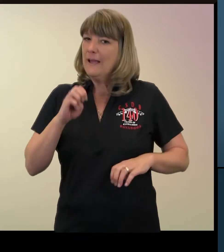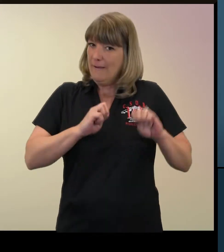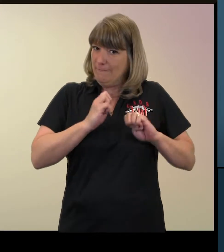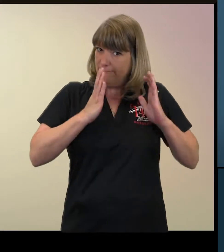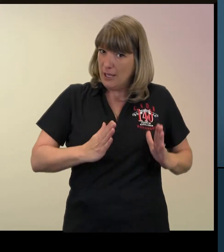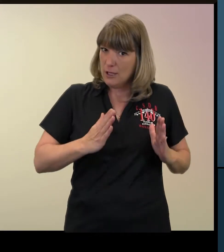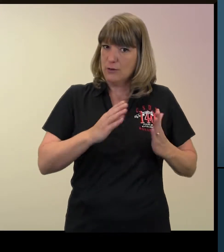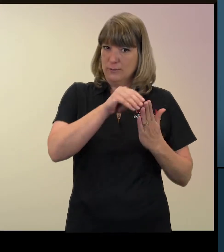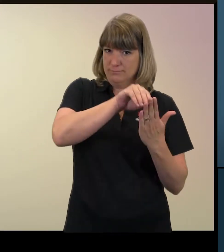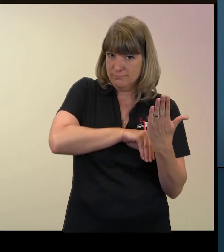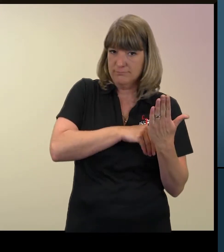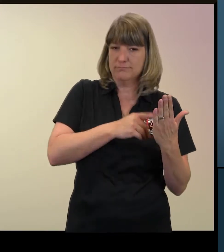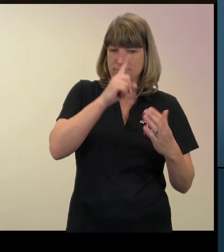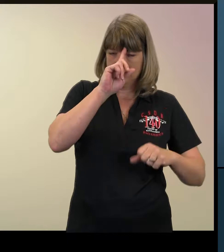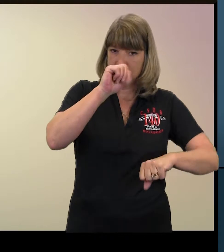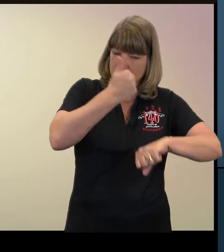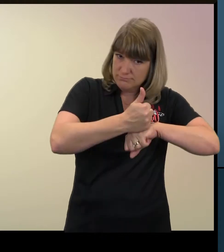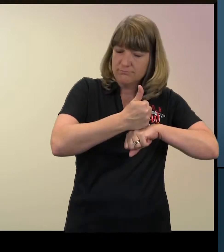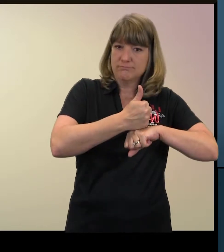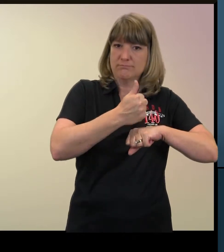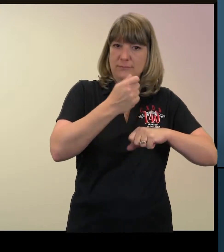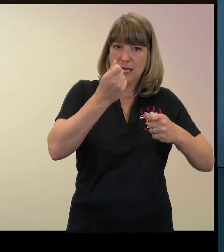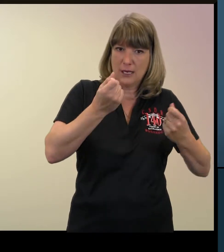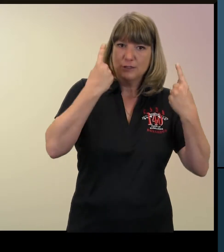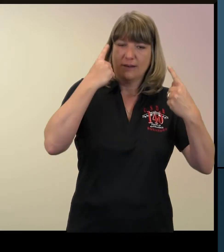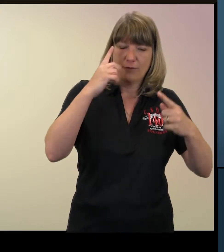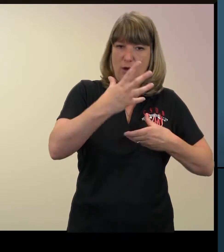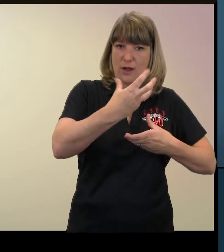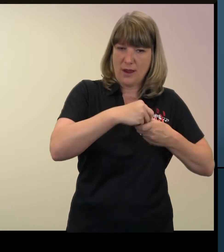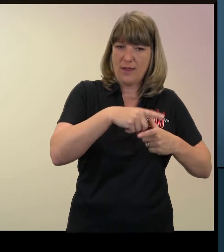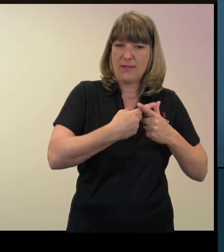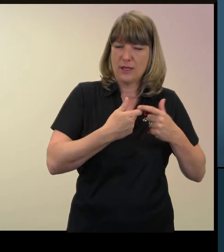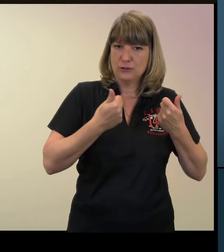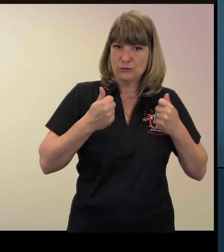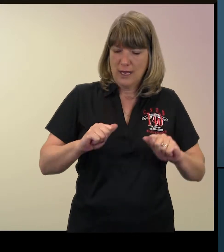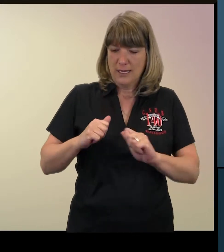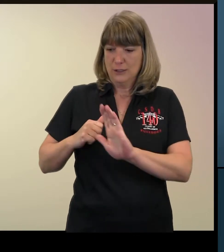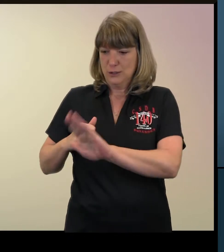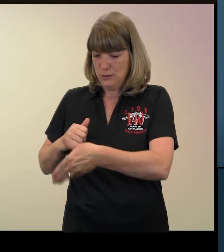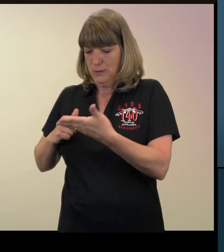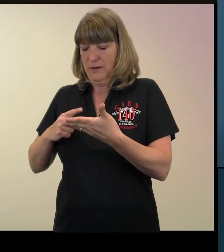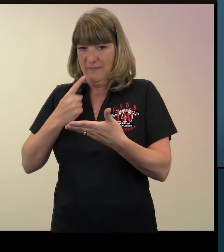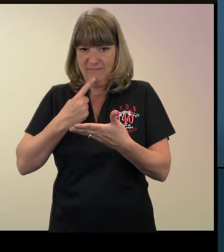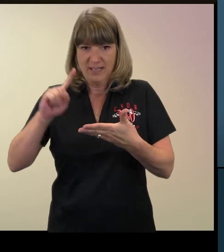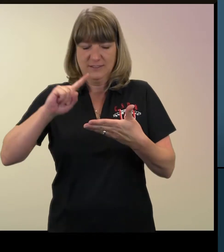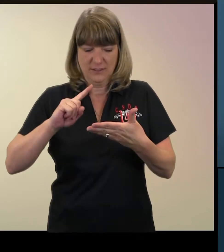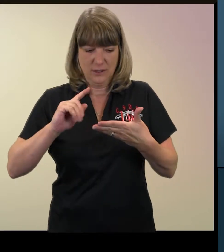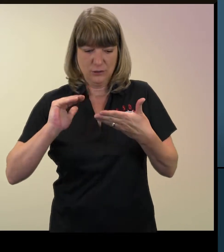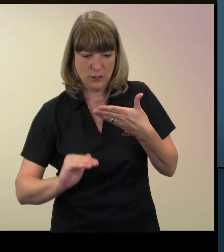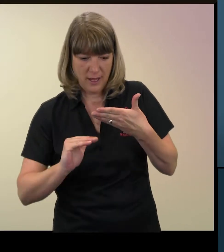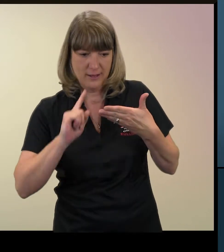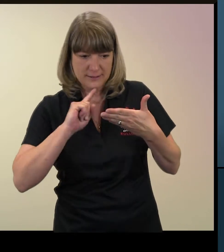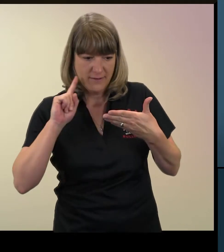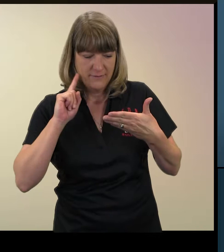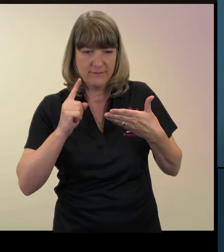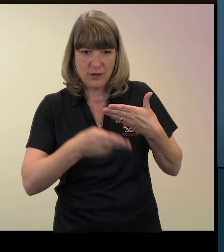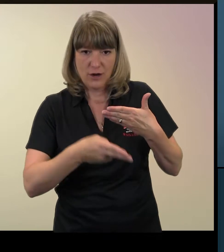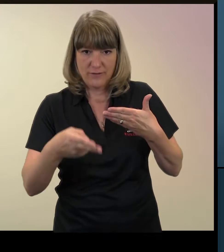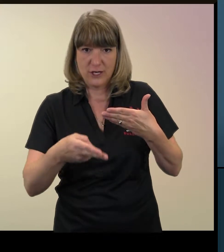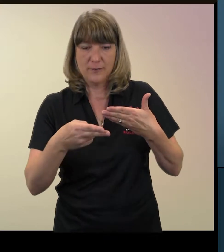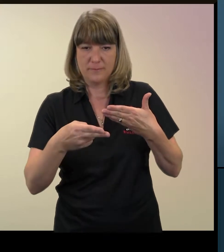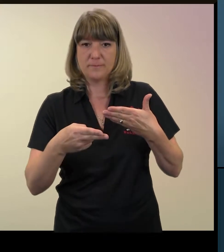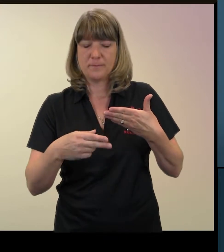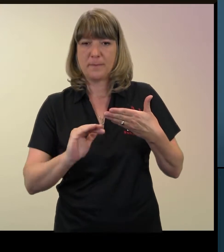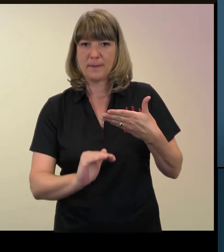has a solid understanding of autism. And to try to use this tool effectively with a child who's deaf and hard of